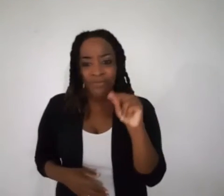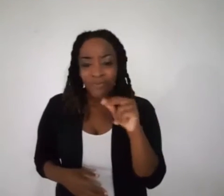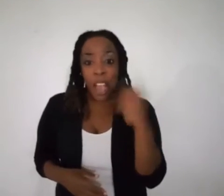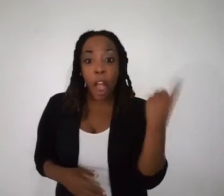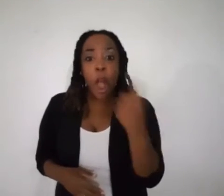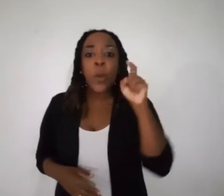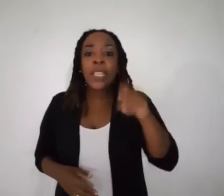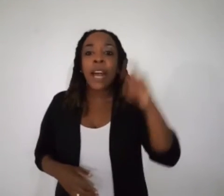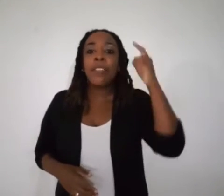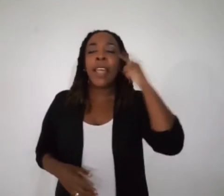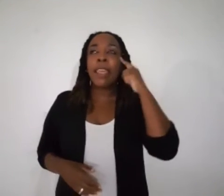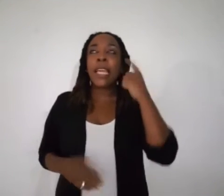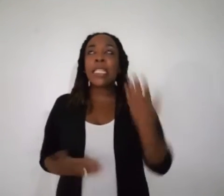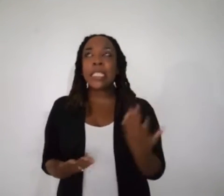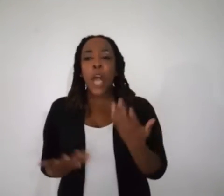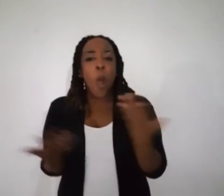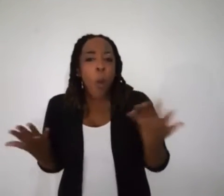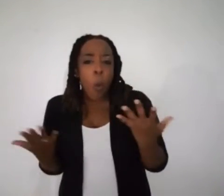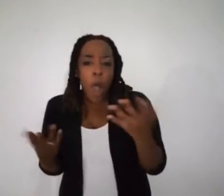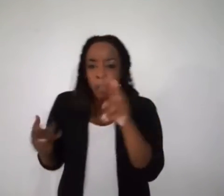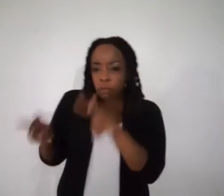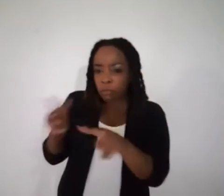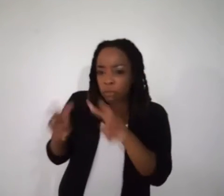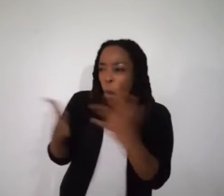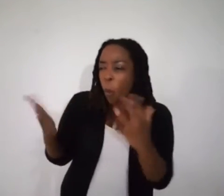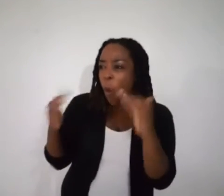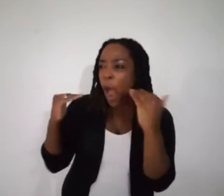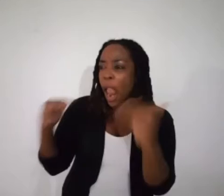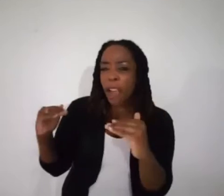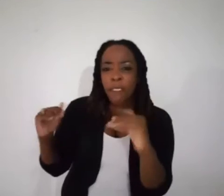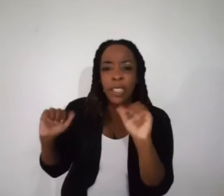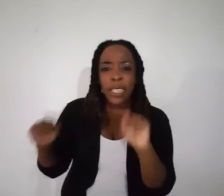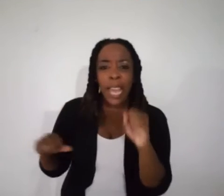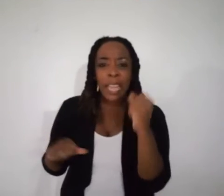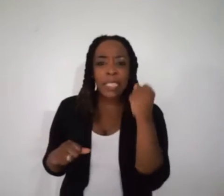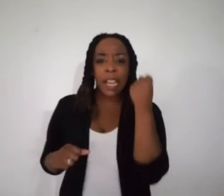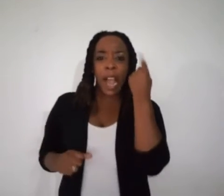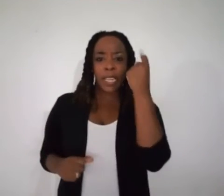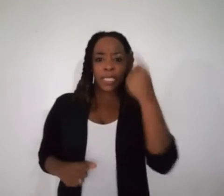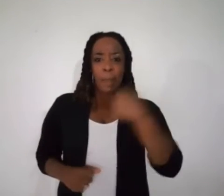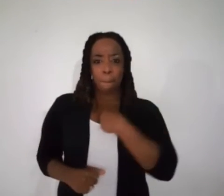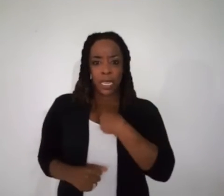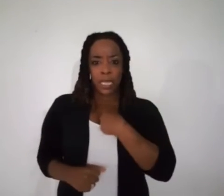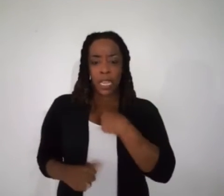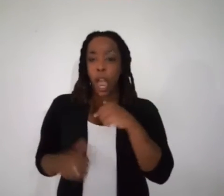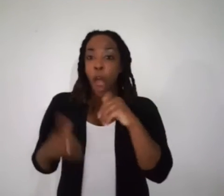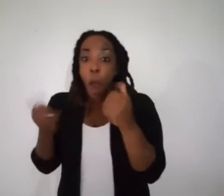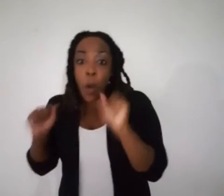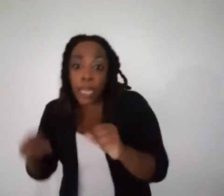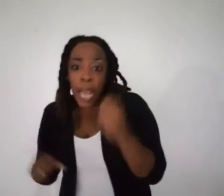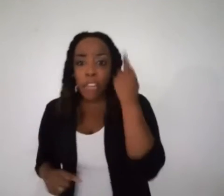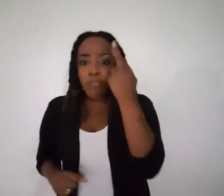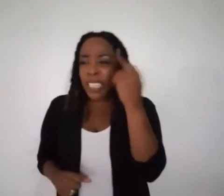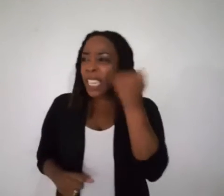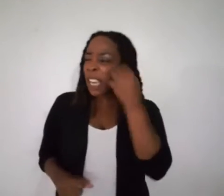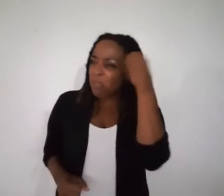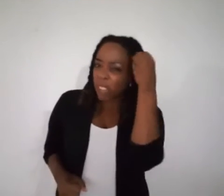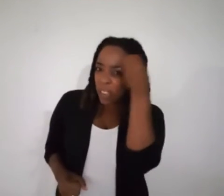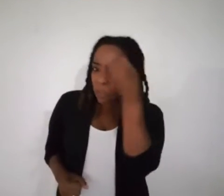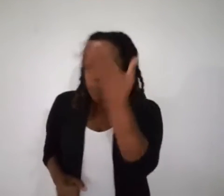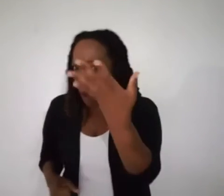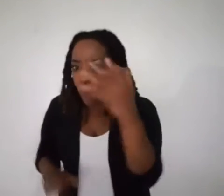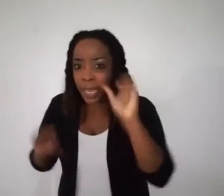the level that they are able to understand and reason. So you don't want to give things that are